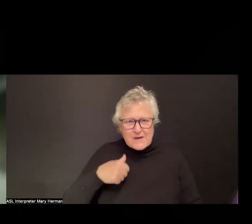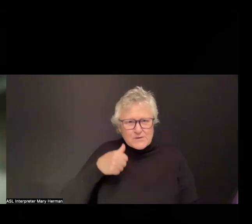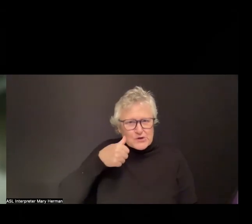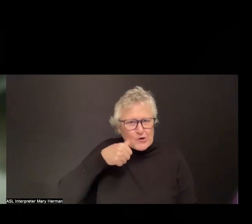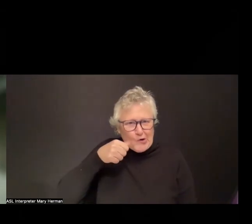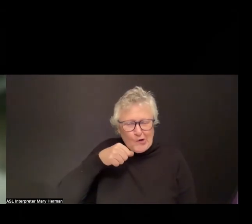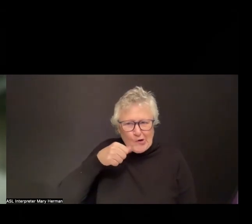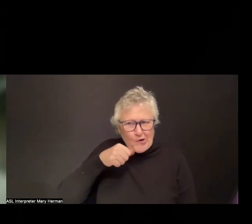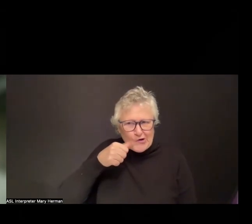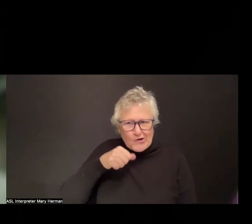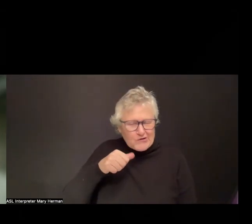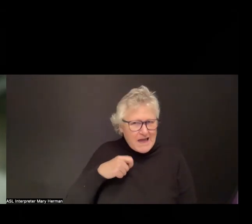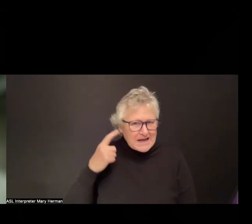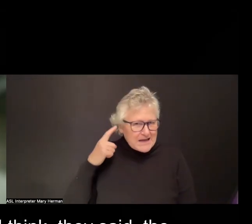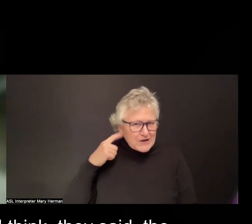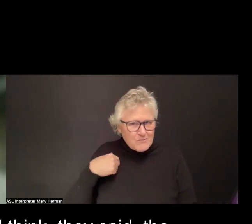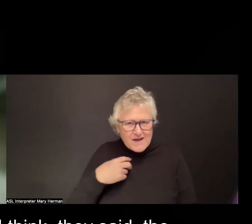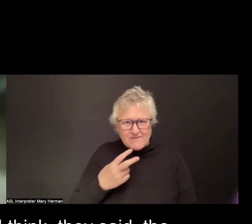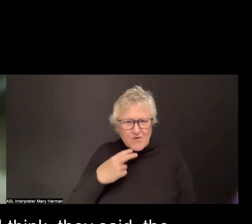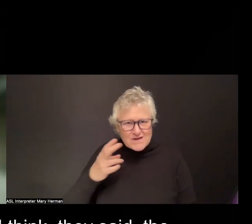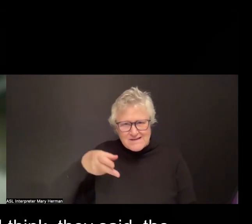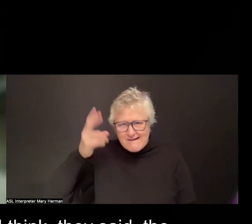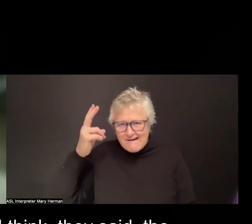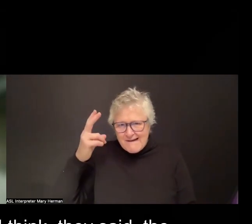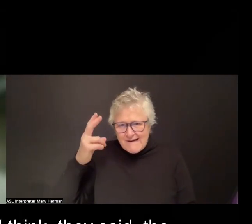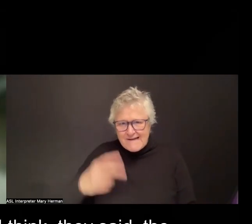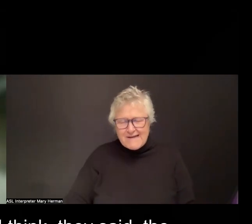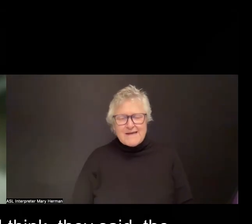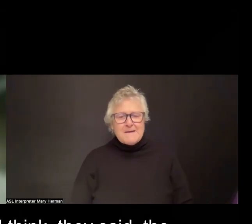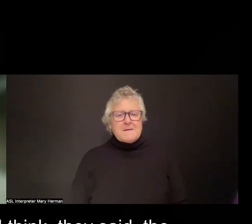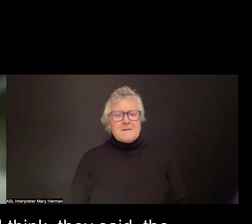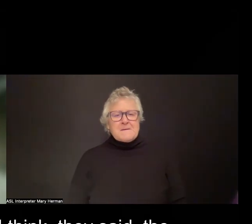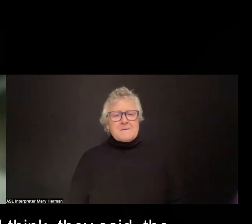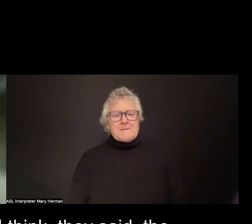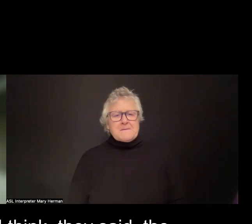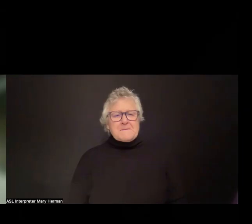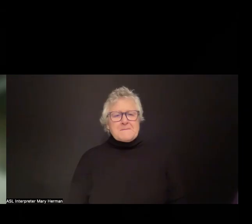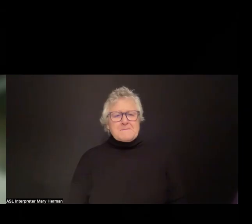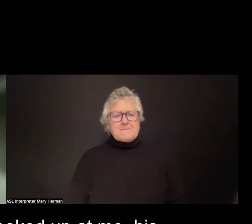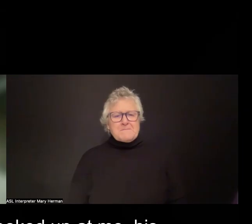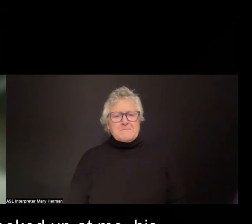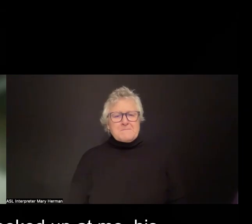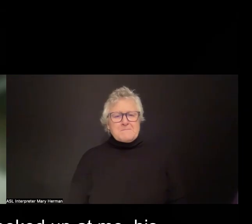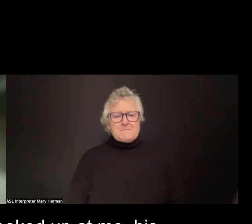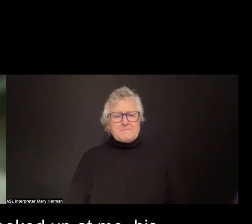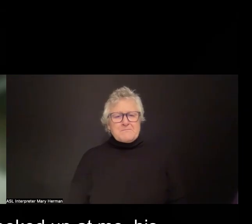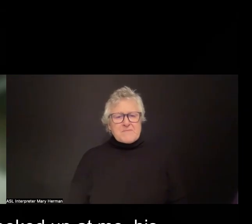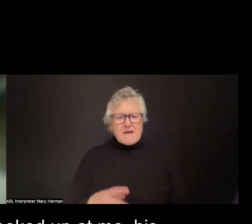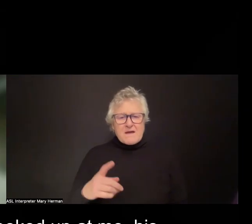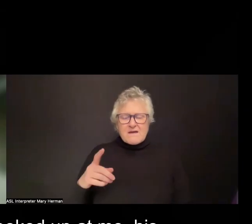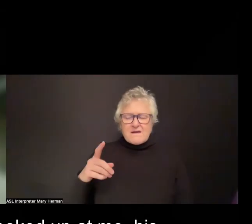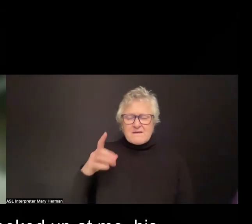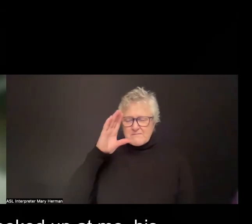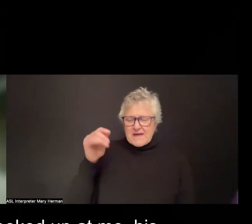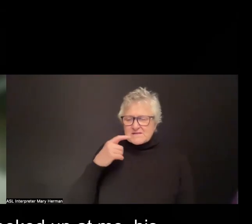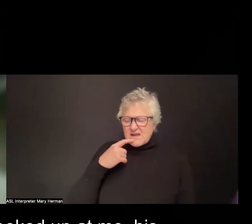Tomlinson would have let me believe? "Leaves tomorrow, I think they said," the boy continued, his hands never stopping. When at last he looked up at me, his